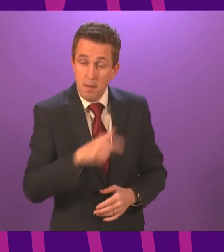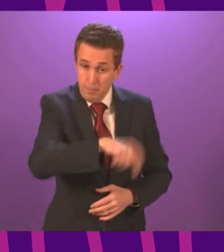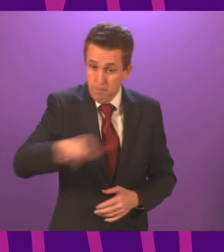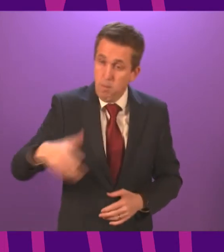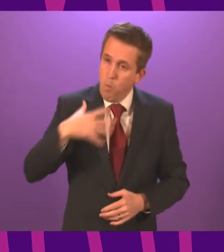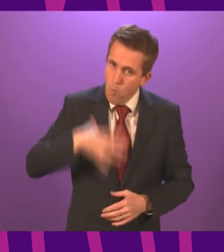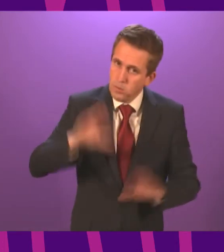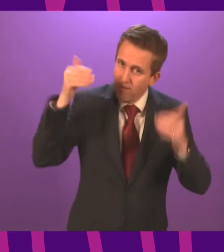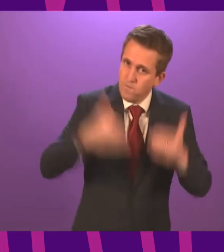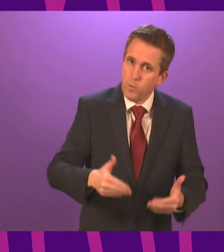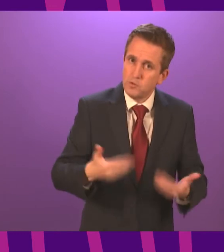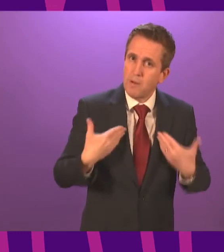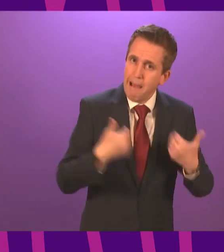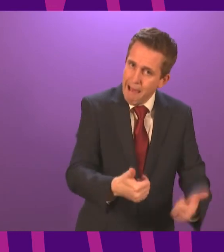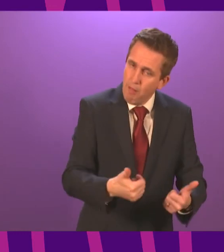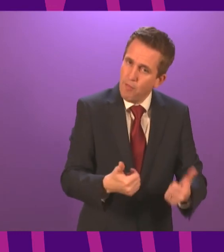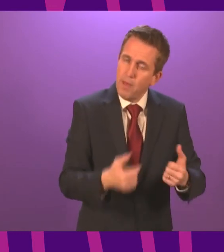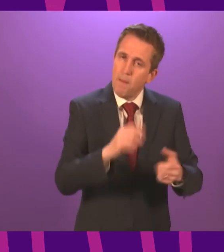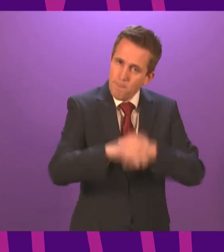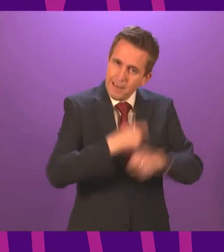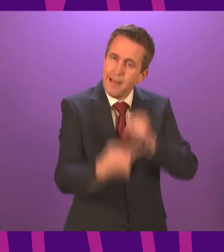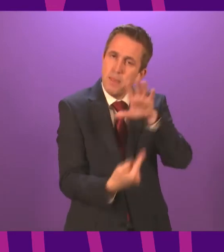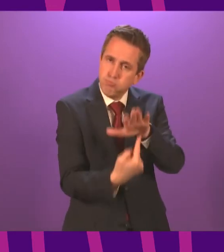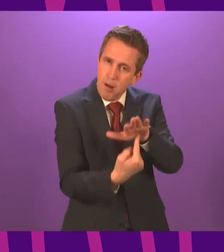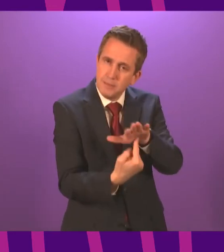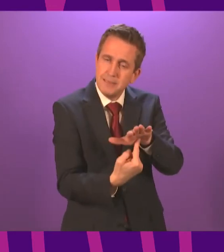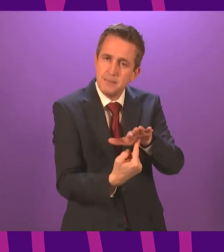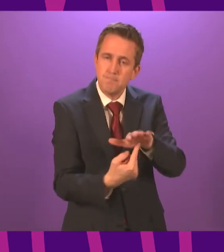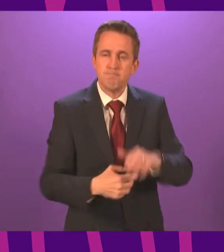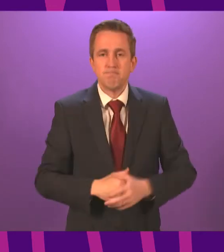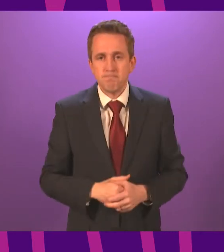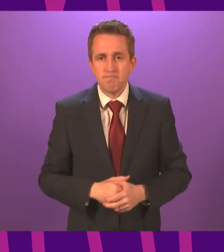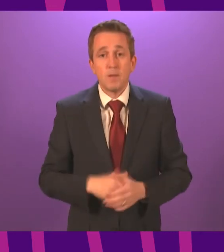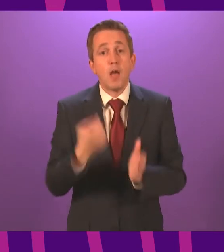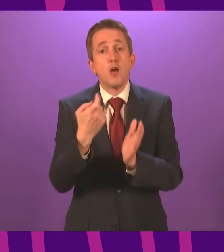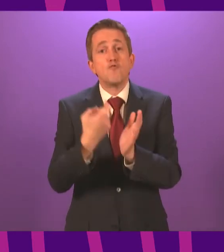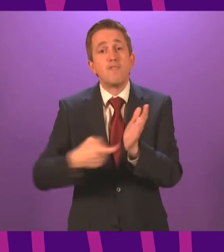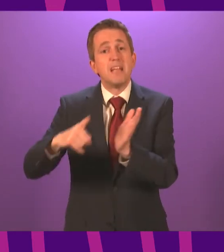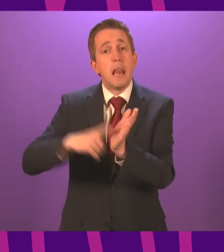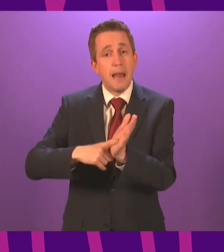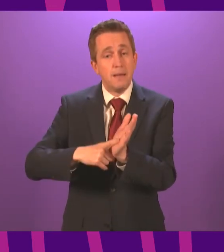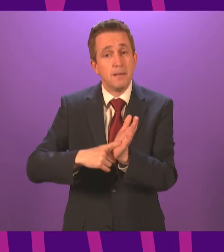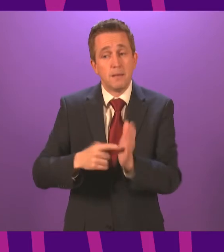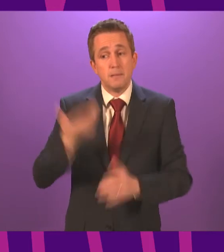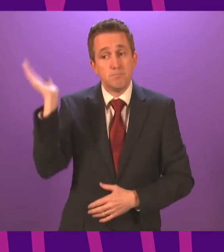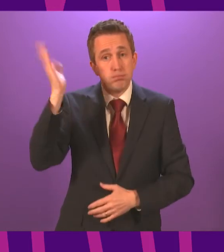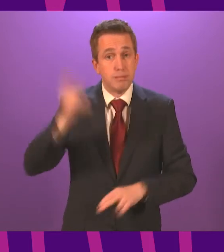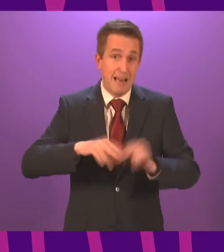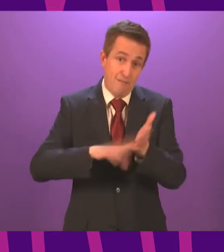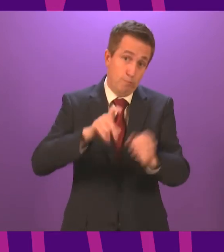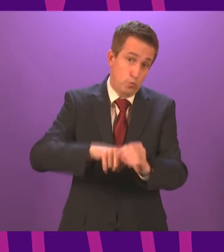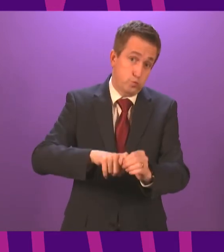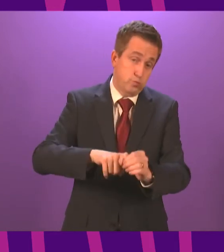public health and putting lives first. And also, to be positive for a moment, Richard Leonard at FMQs today quite